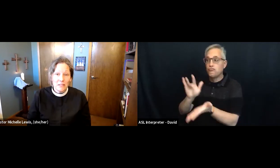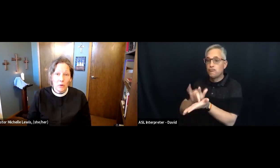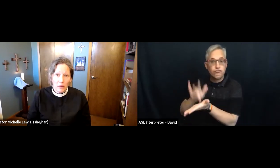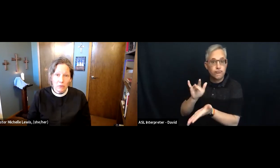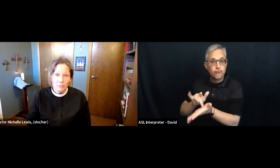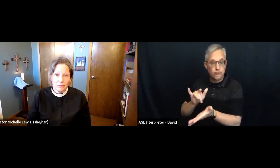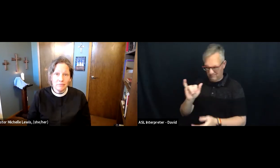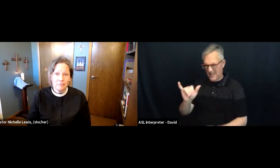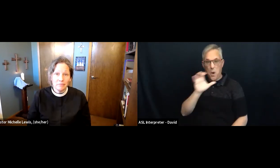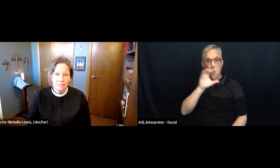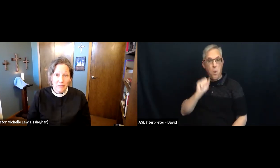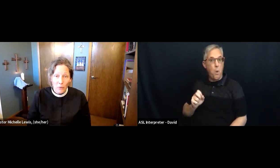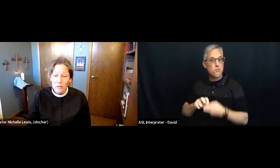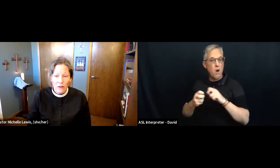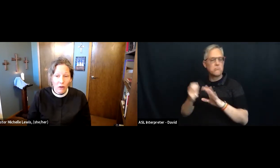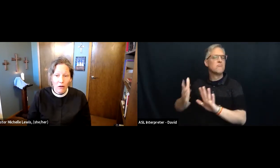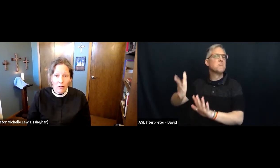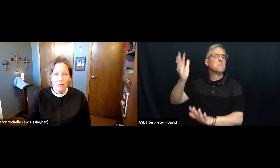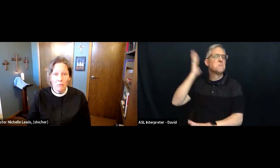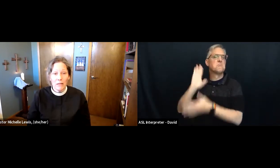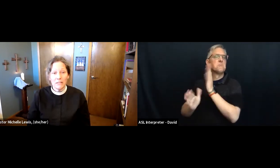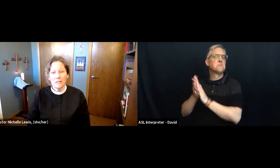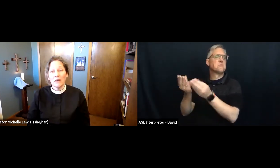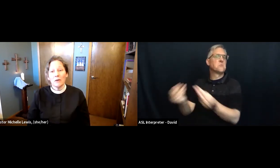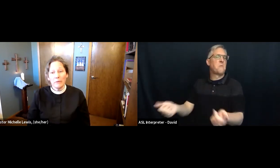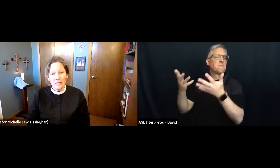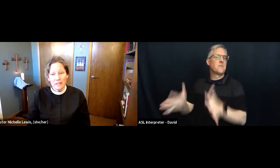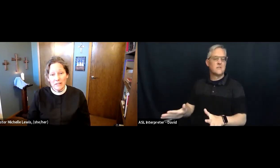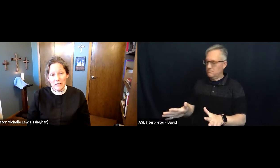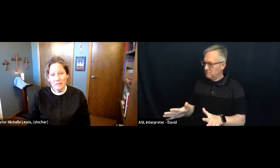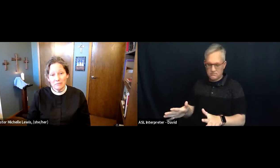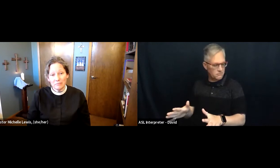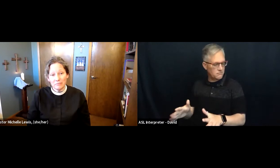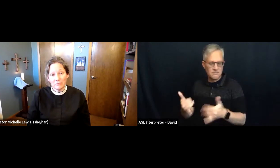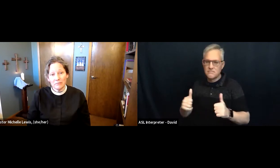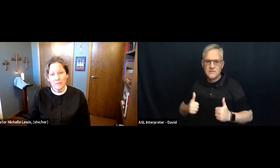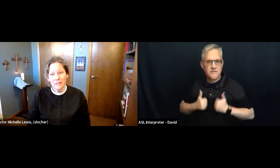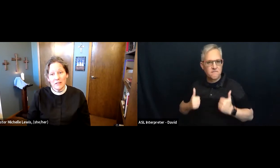It is a problem that we all must resist,